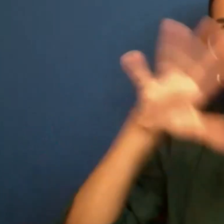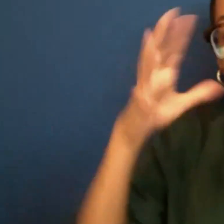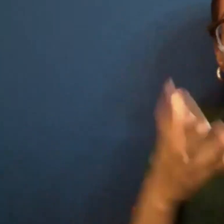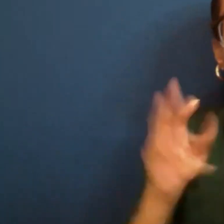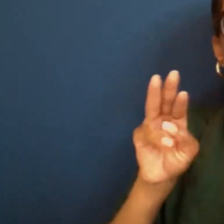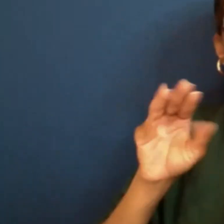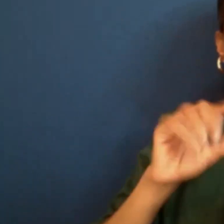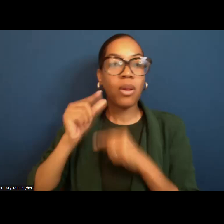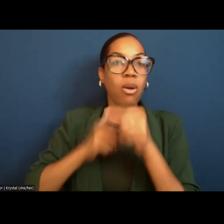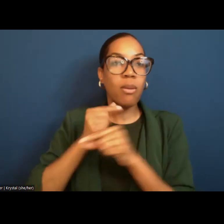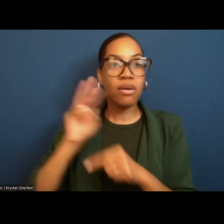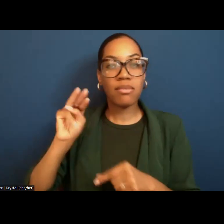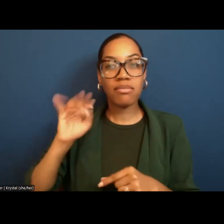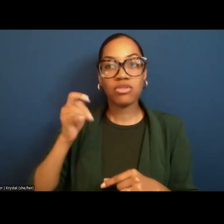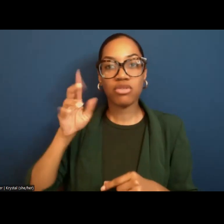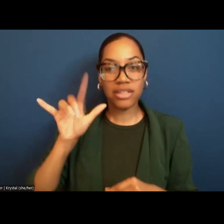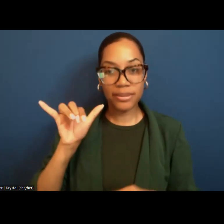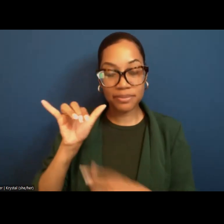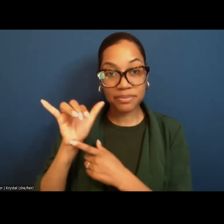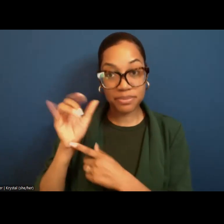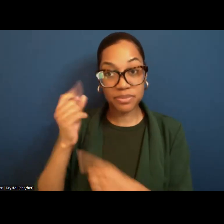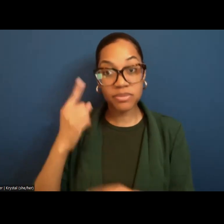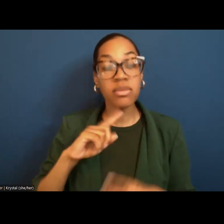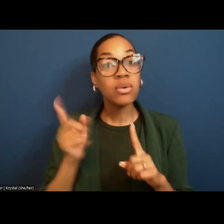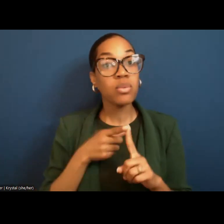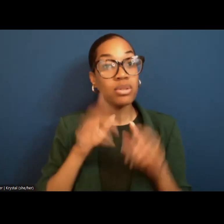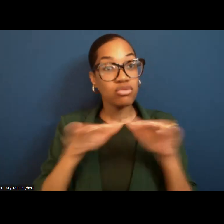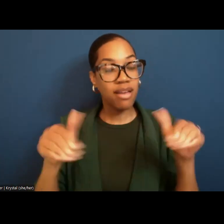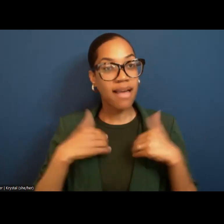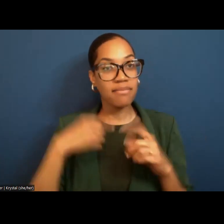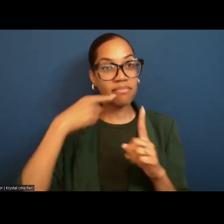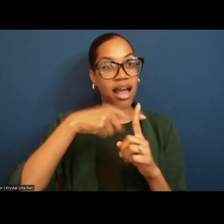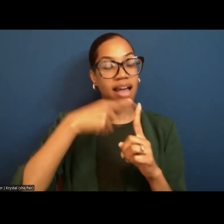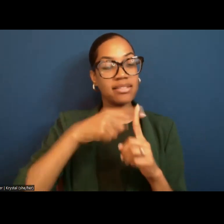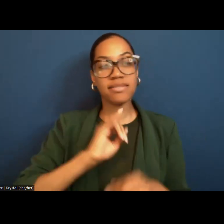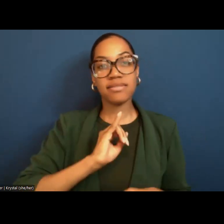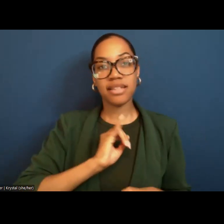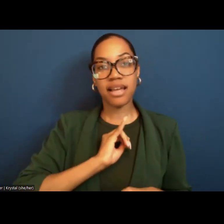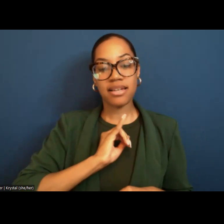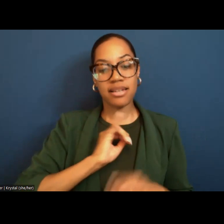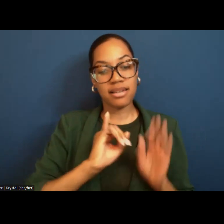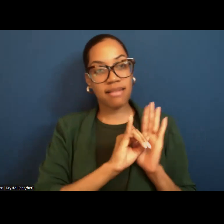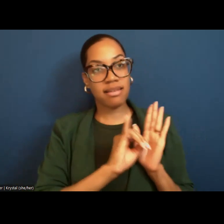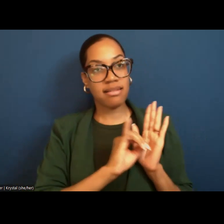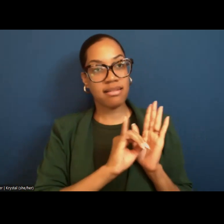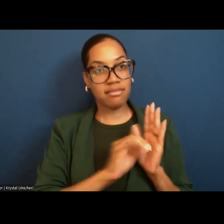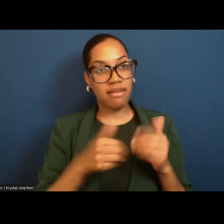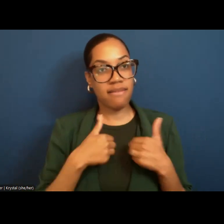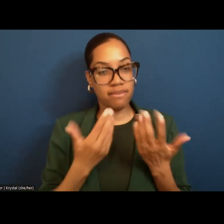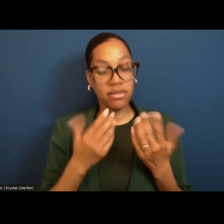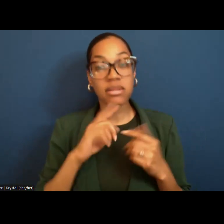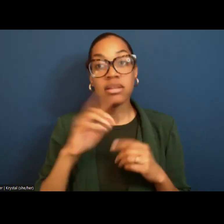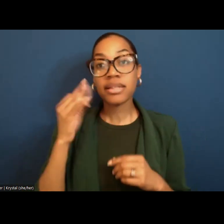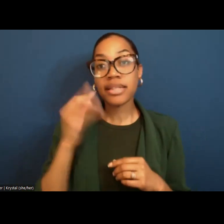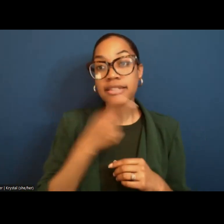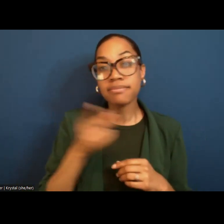racial identity, they know what their race is, first of all. So they understand that they are Black. And if they're too young, maybe they at least understand that their